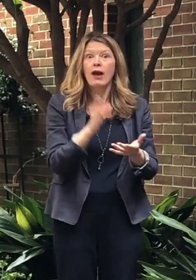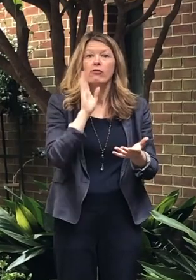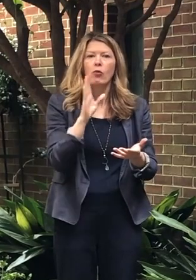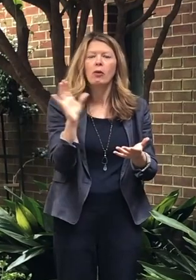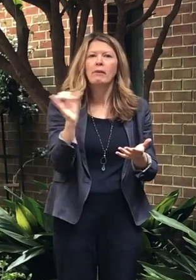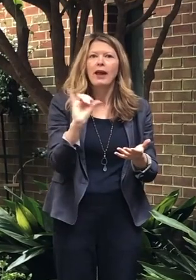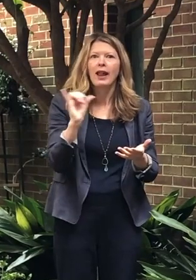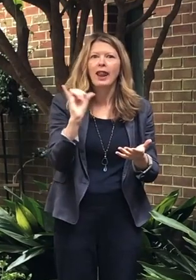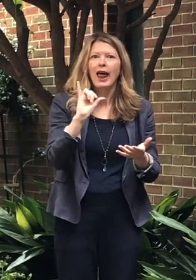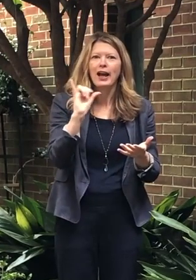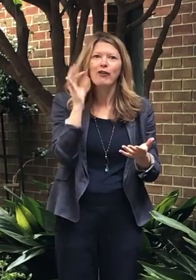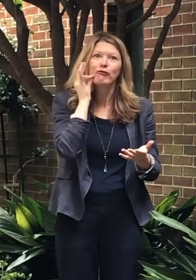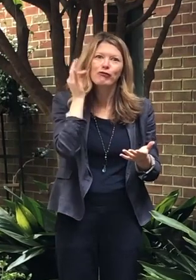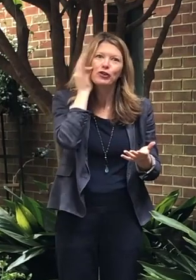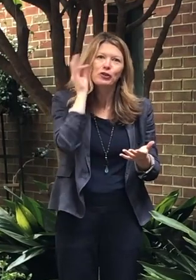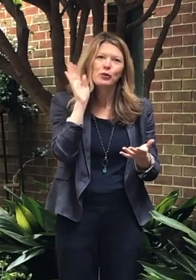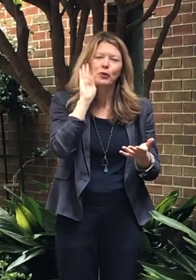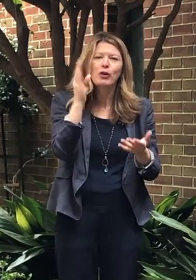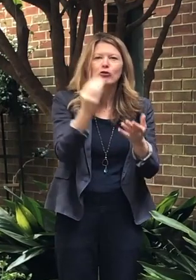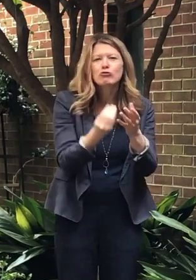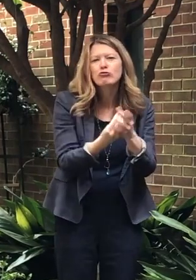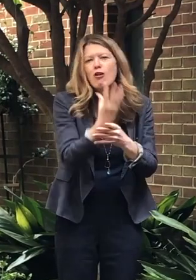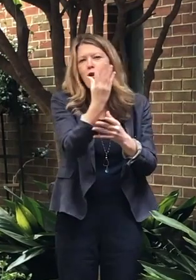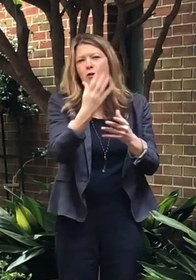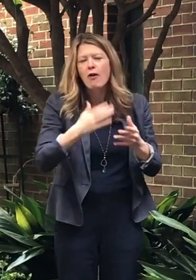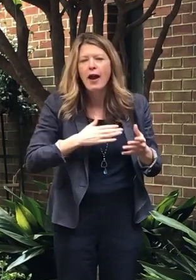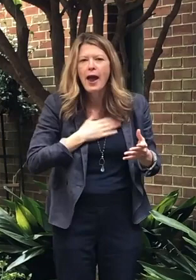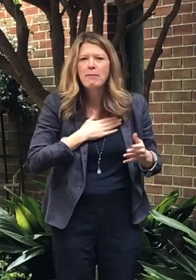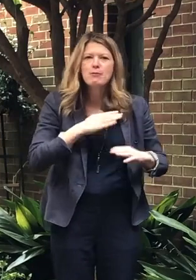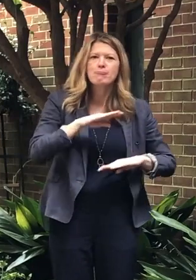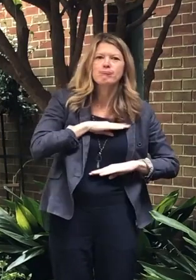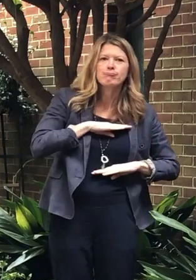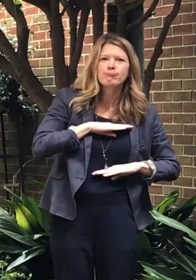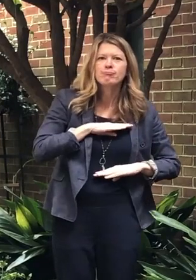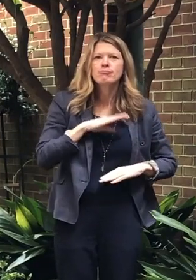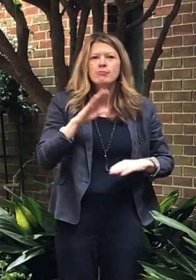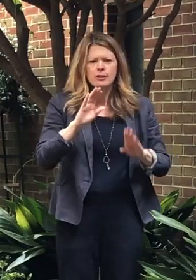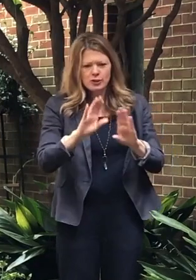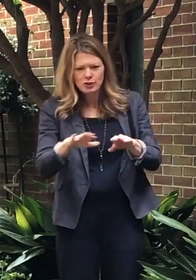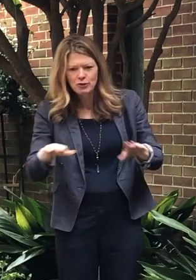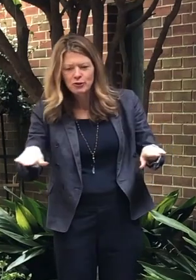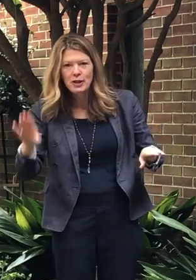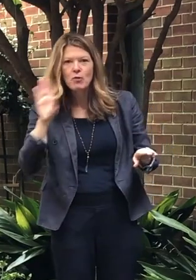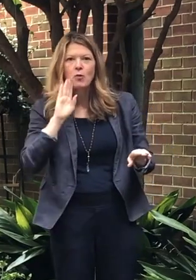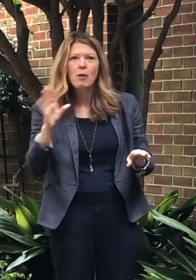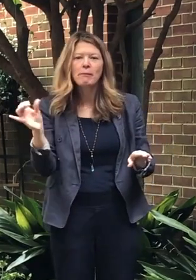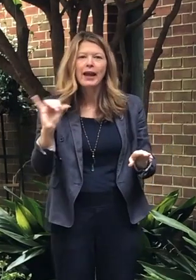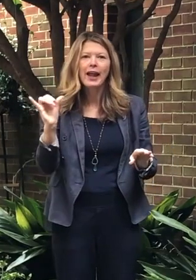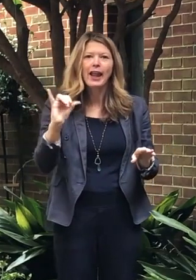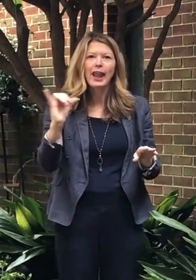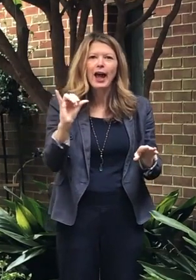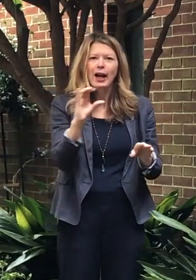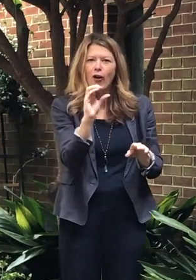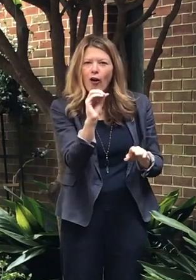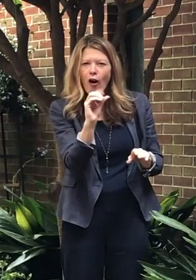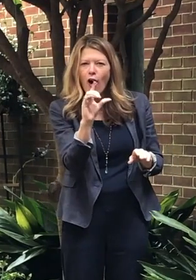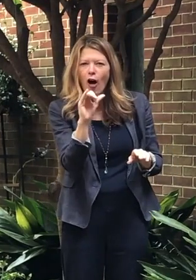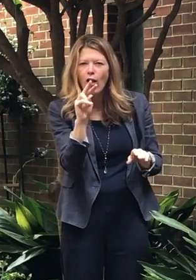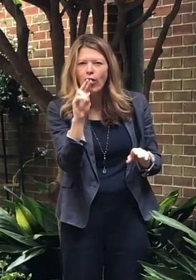like a fruitful vine within your house, your children like olive shoots round about your